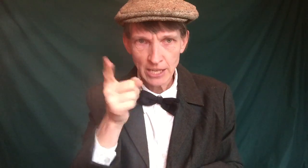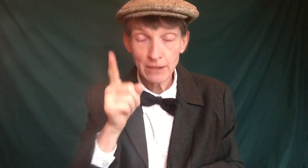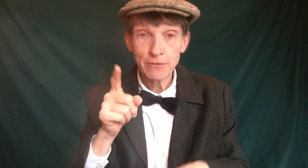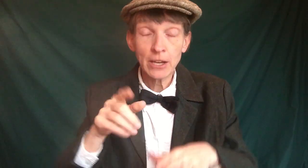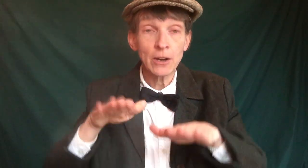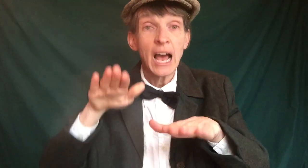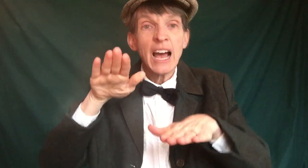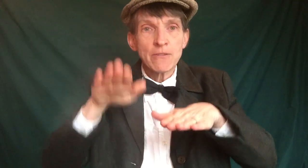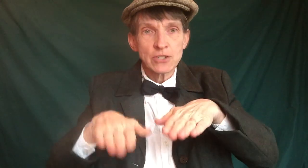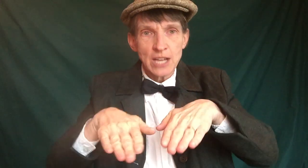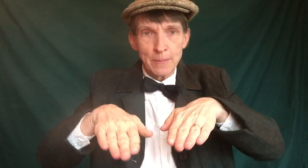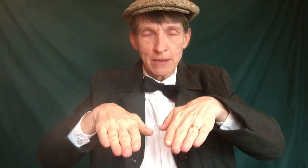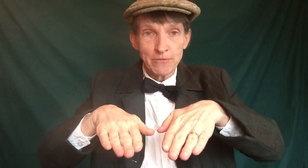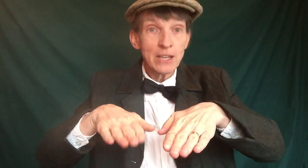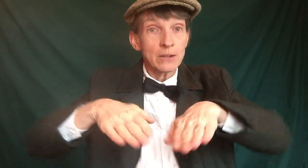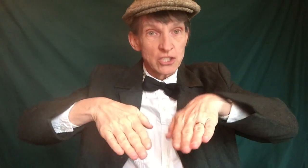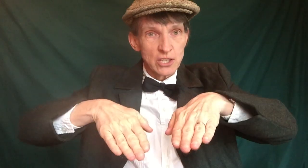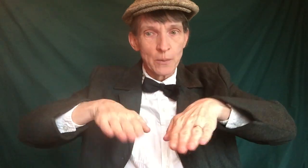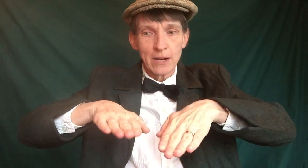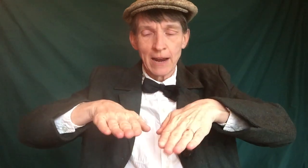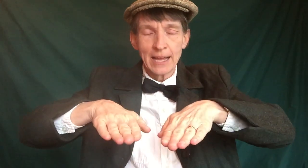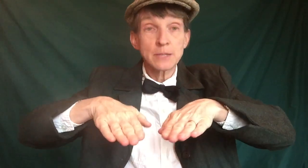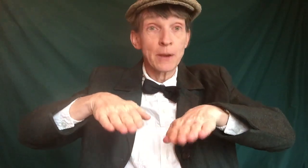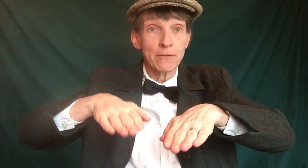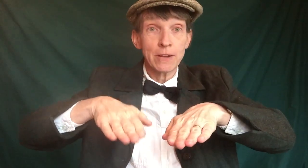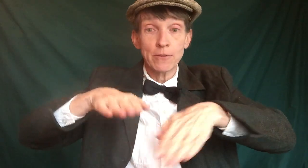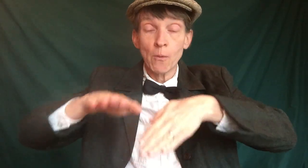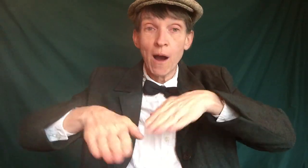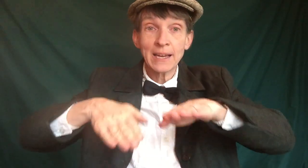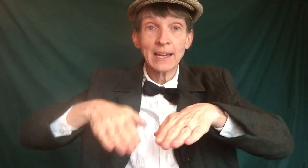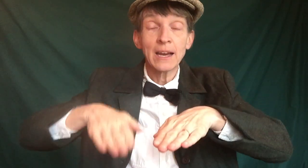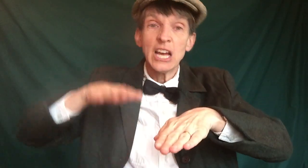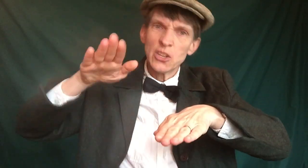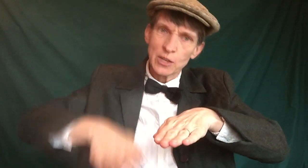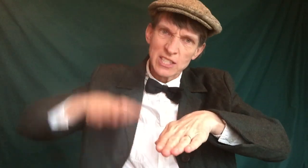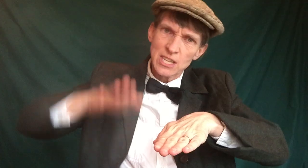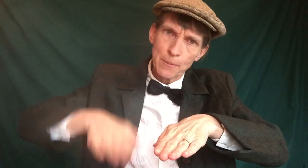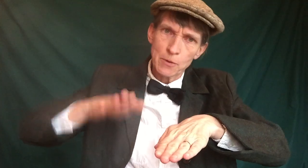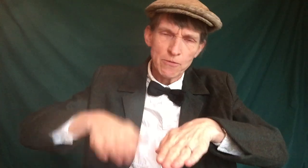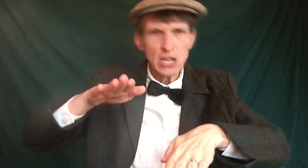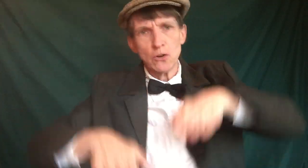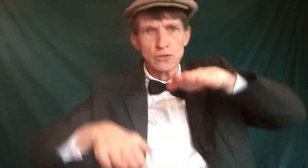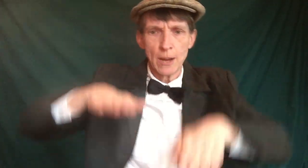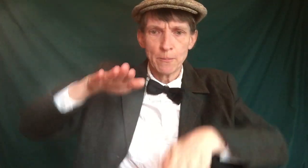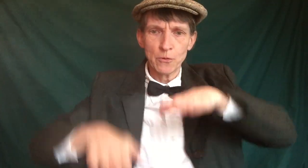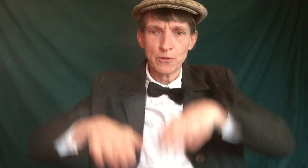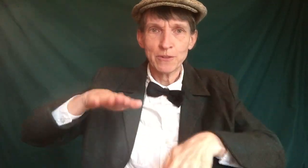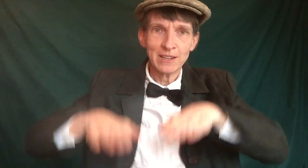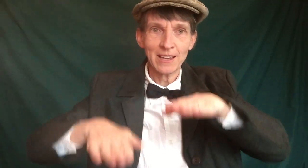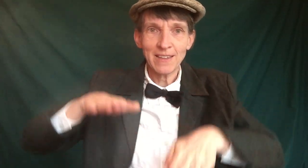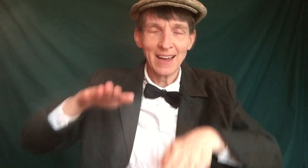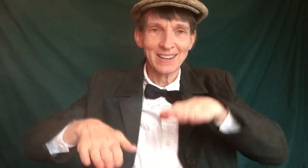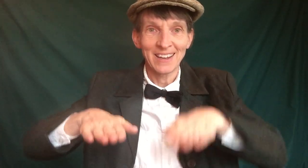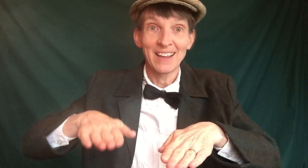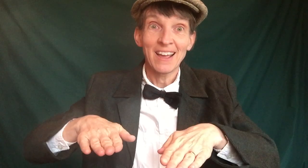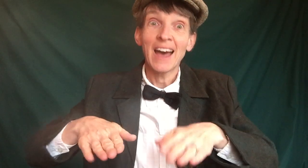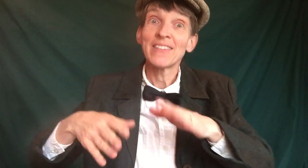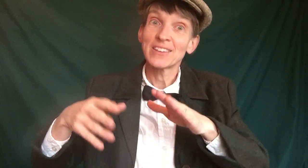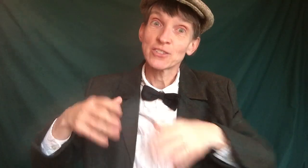shaking a finger. For stomping a feet, just like we had our hands be our feet for walking, you can stomp your feet or stomp both your feet like that. And then show